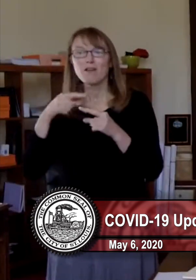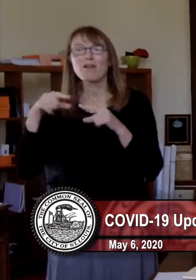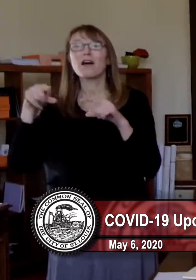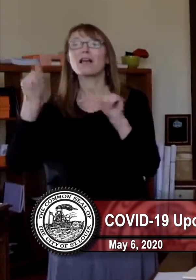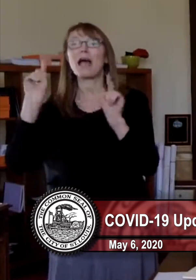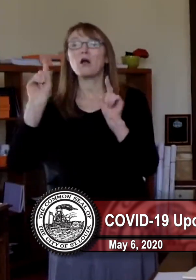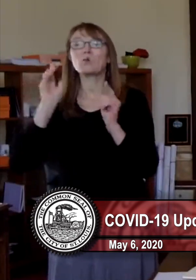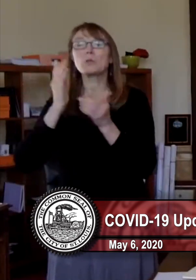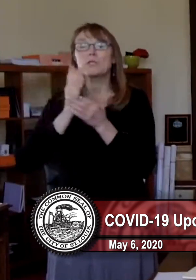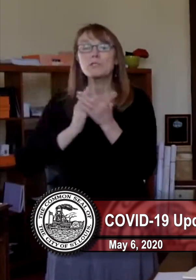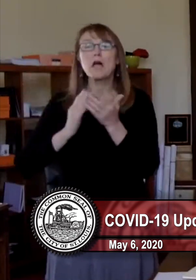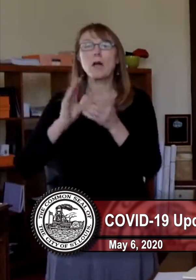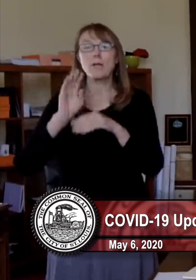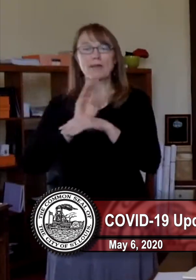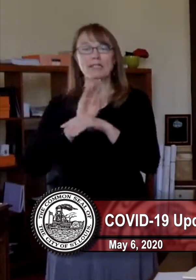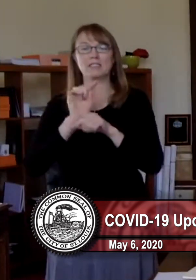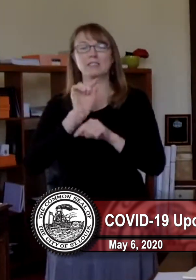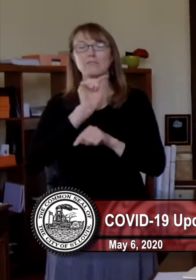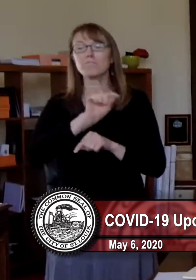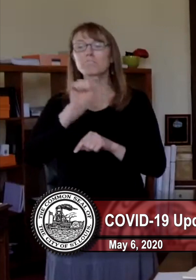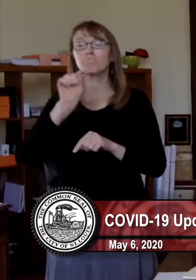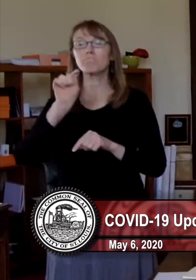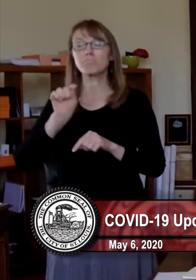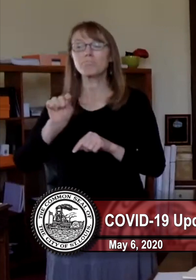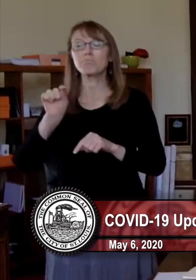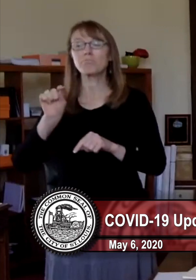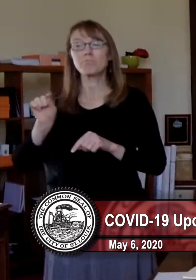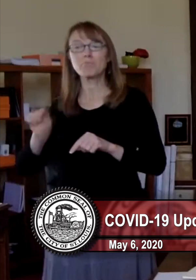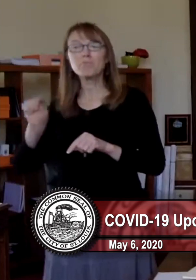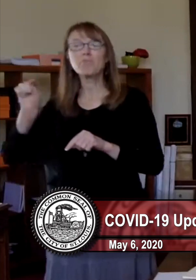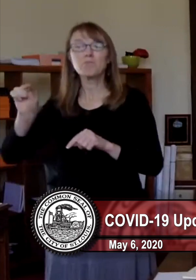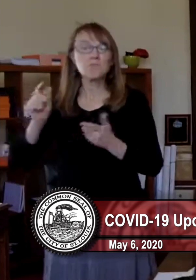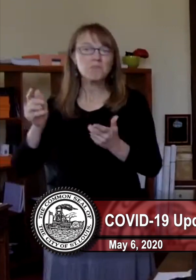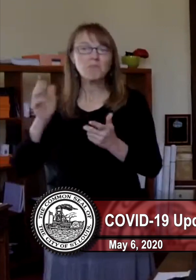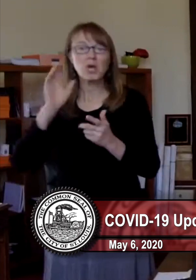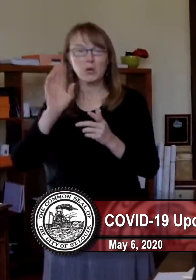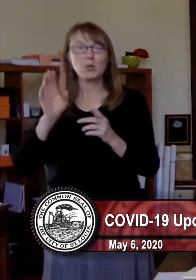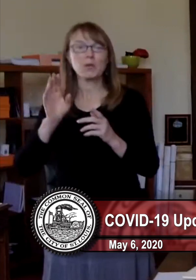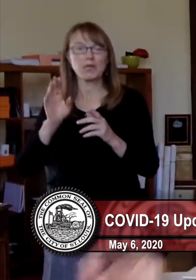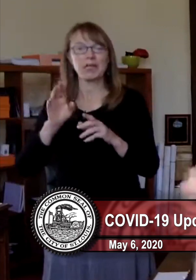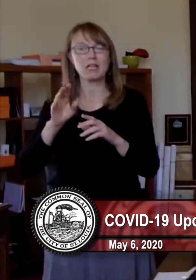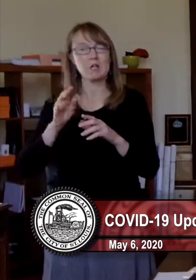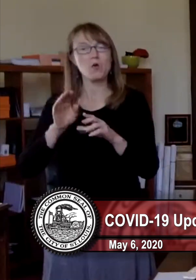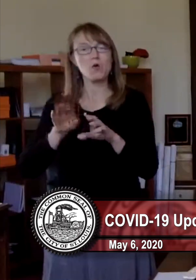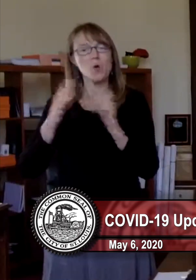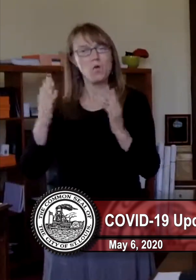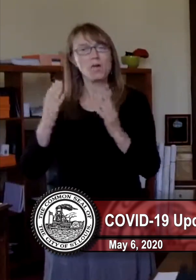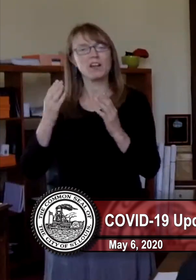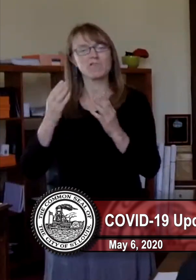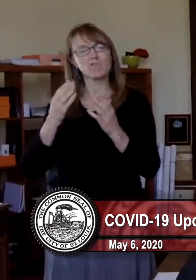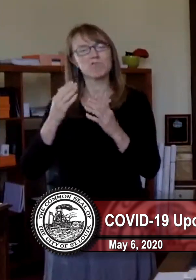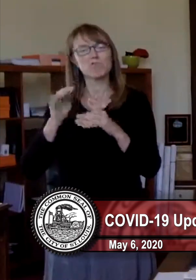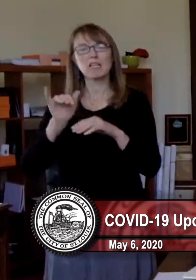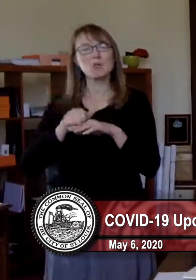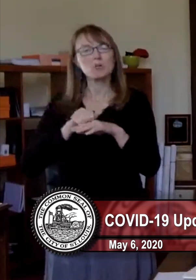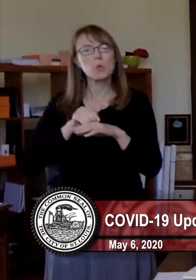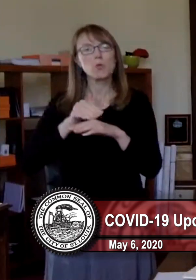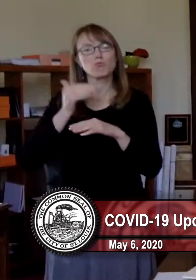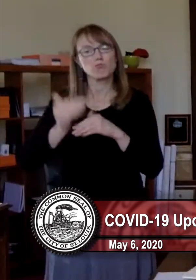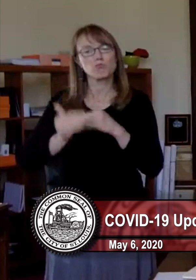soft opening or an easing into this. But first, let's talk a little about the cases. City of St.